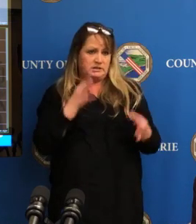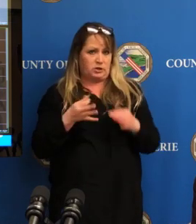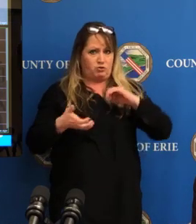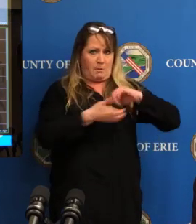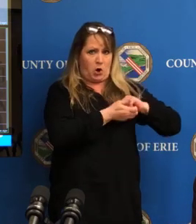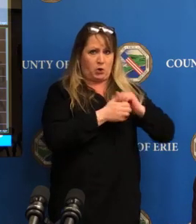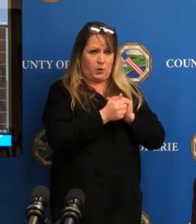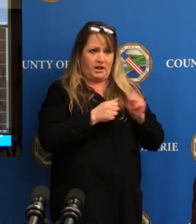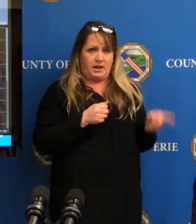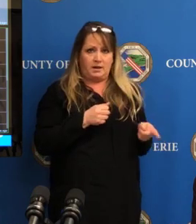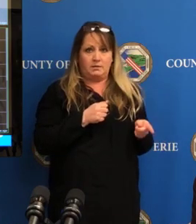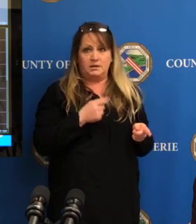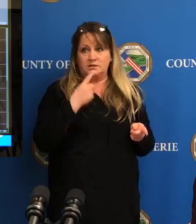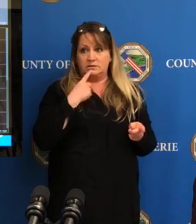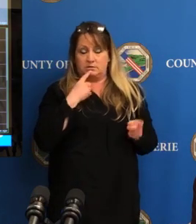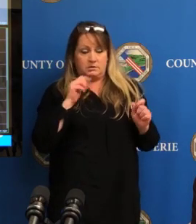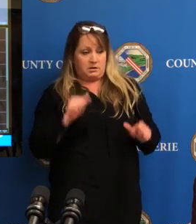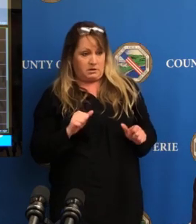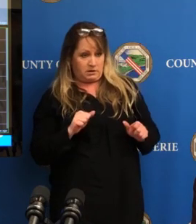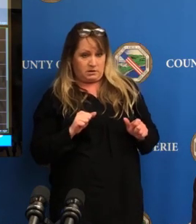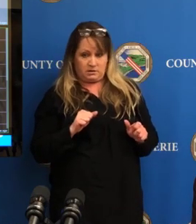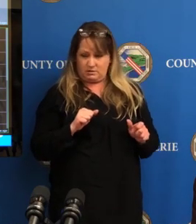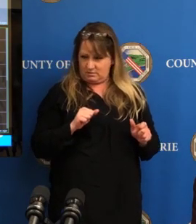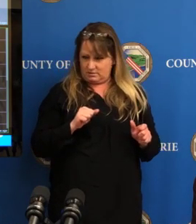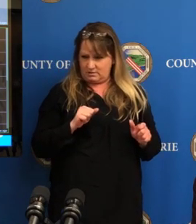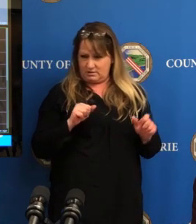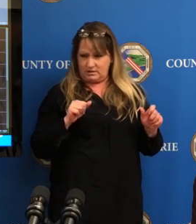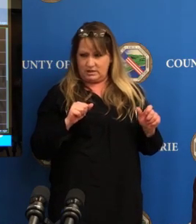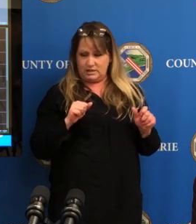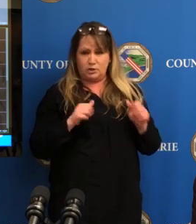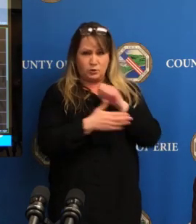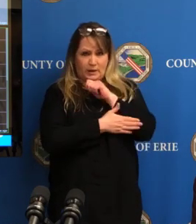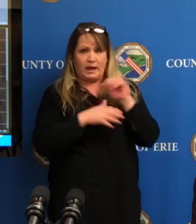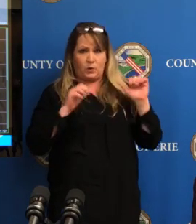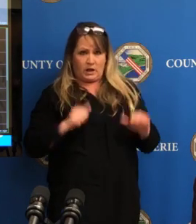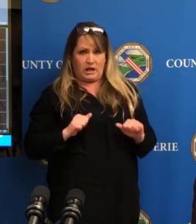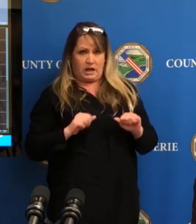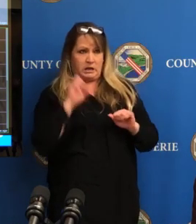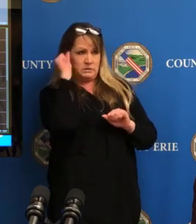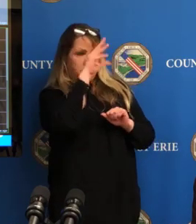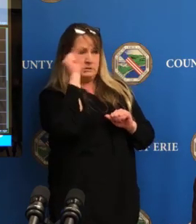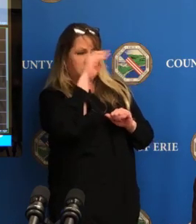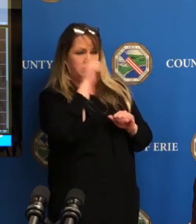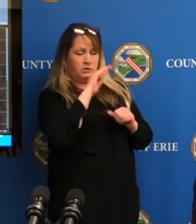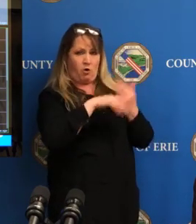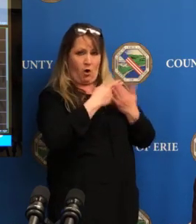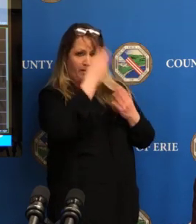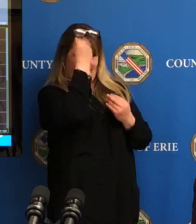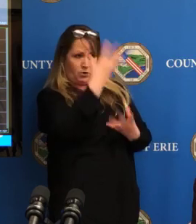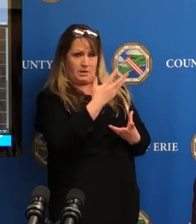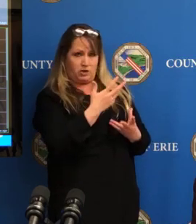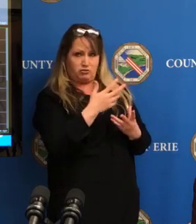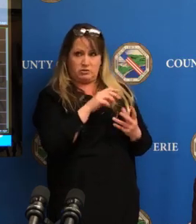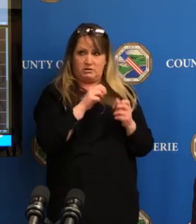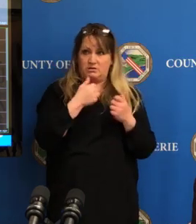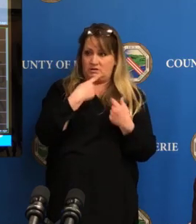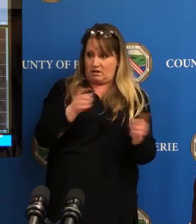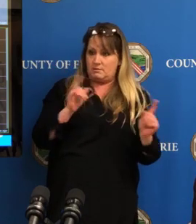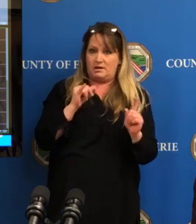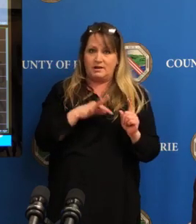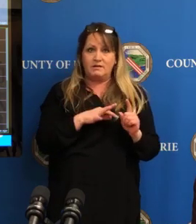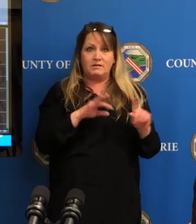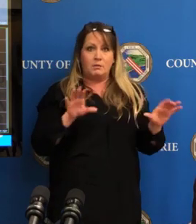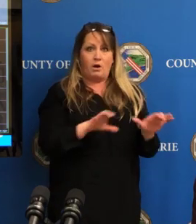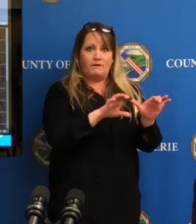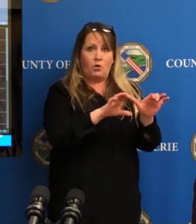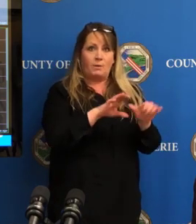all this information, but do you think the county is going to be able to keep up with inputting some of that information and getting that out if they are performing 800